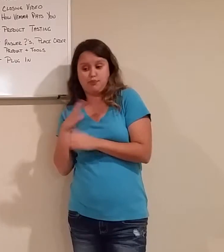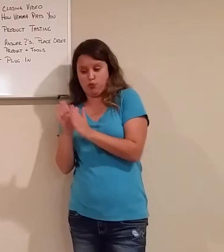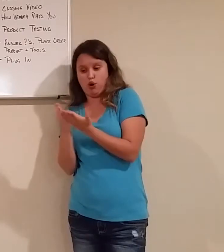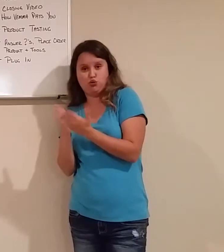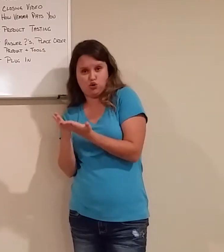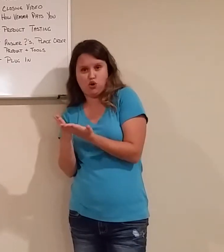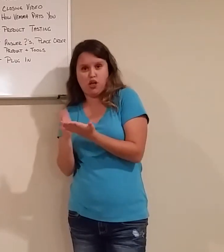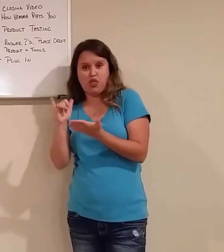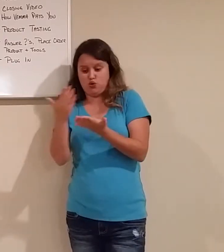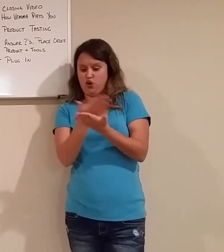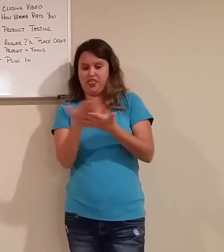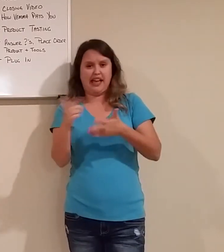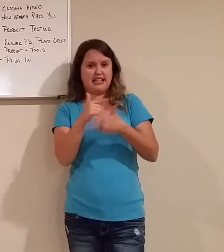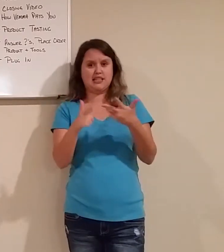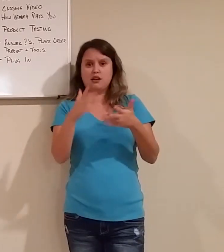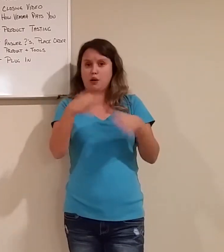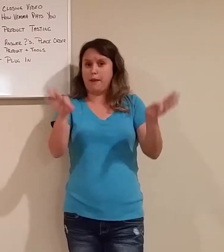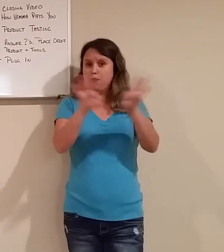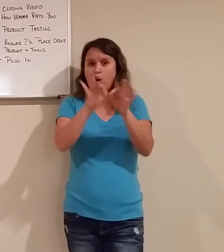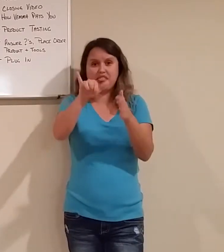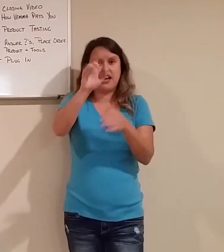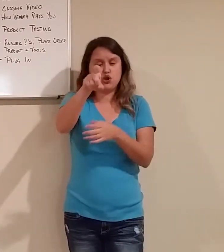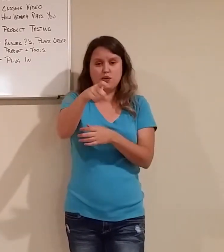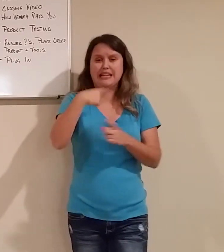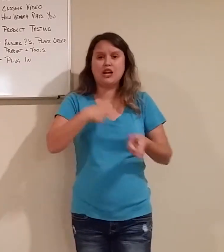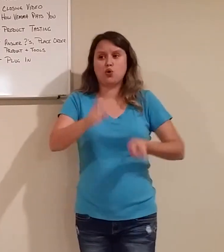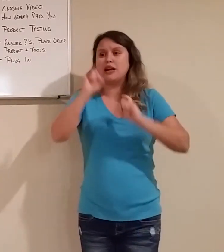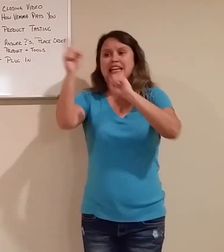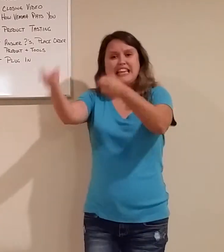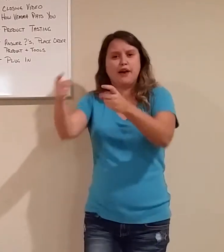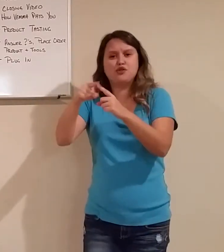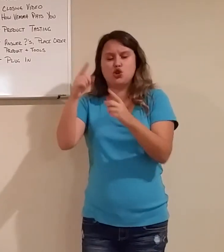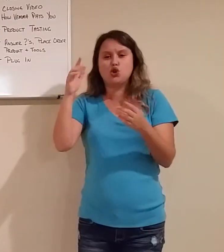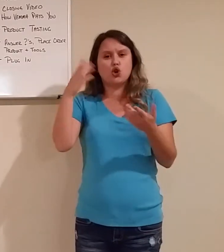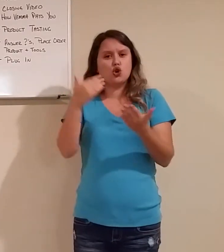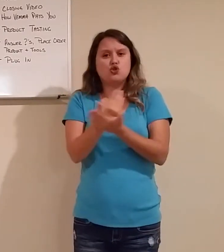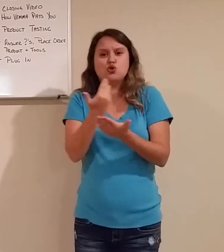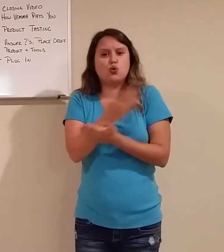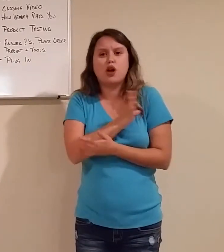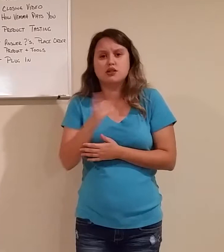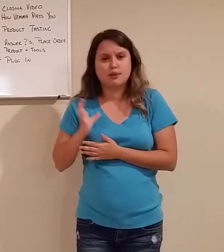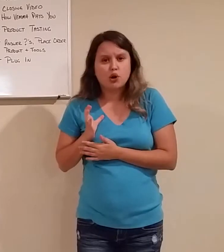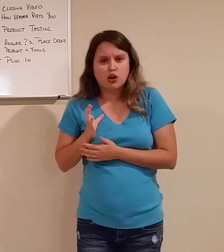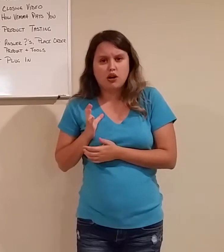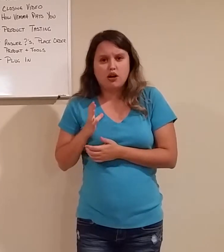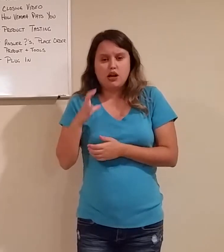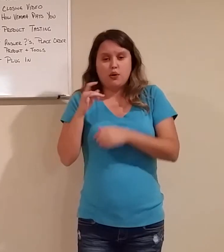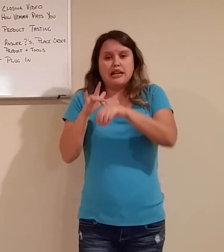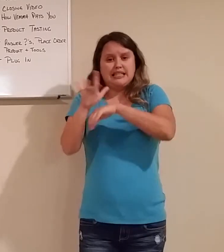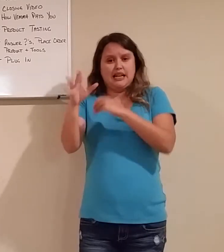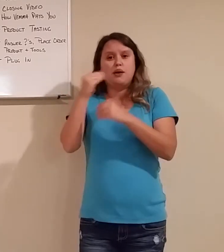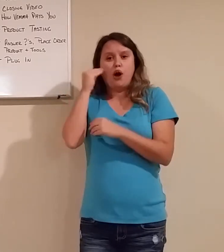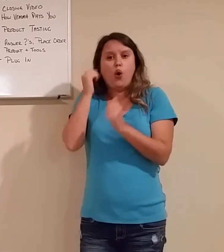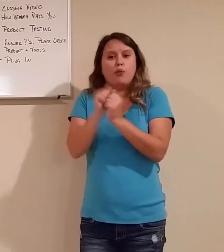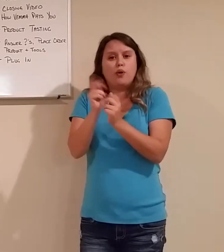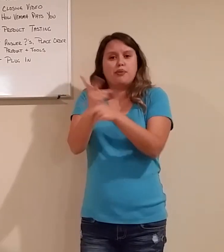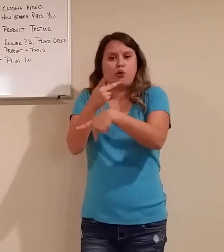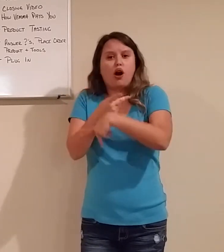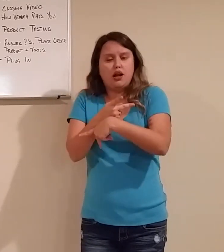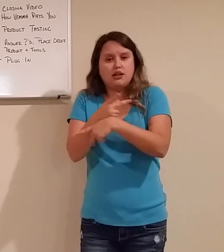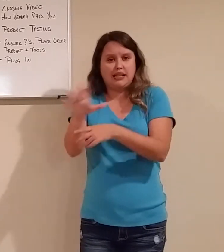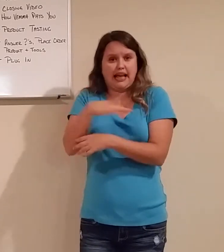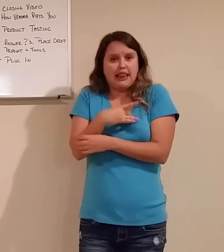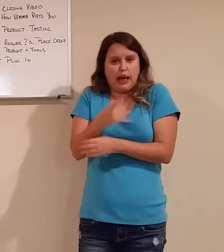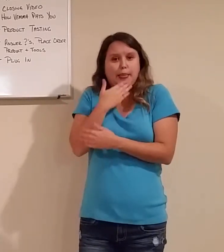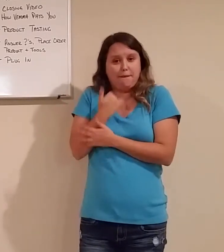are a couple really critical tools that we want to pass on to our newest enrollee, as well as send them home with the product that they like the